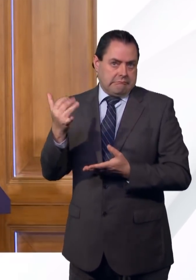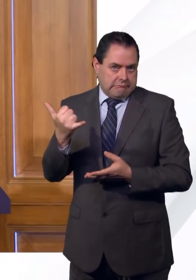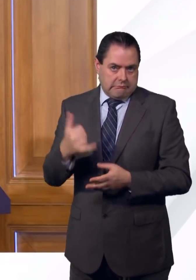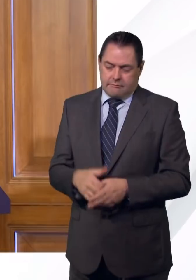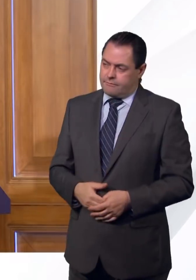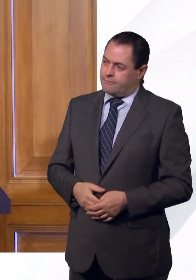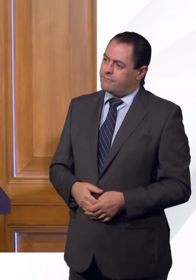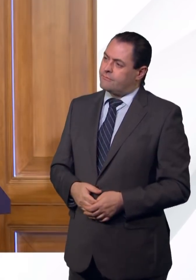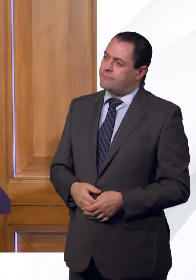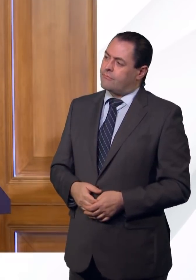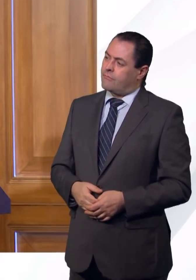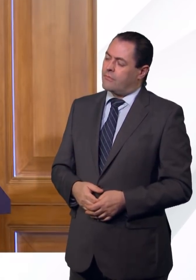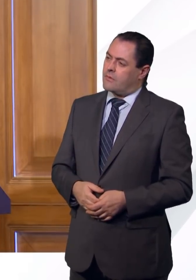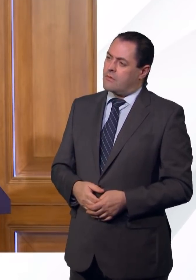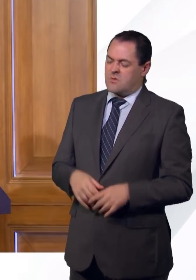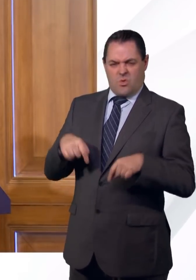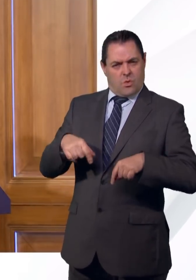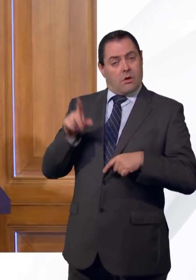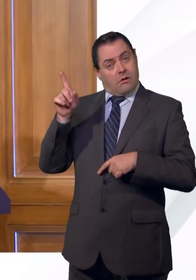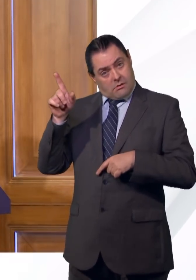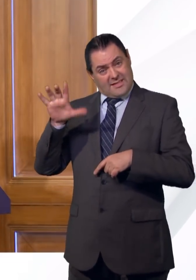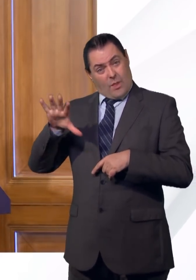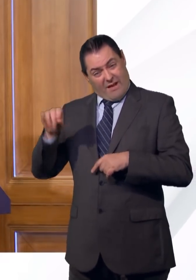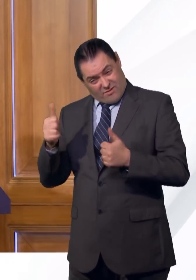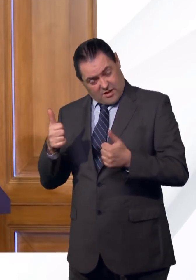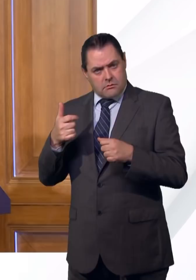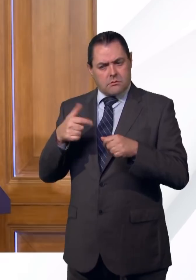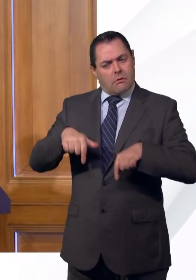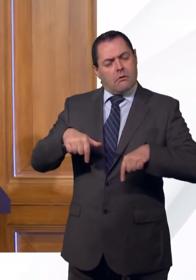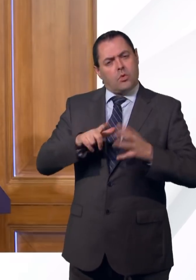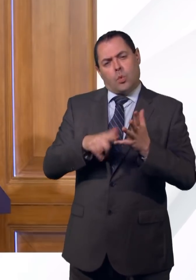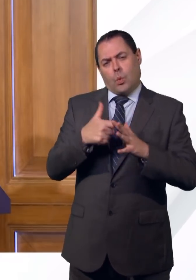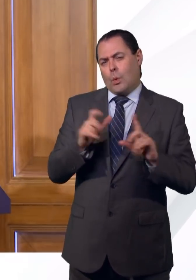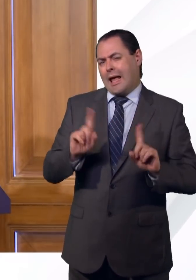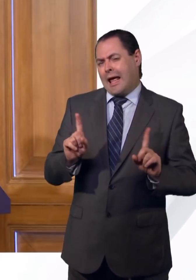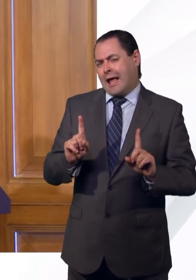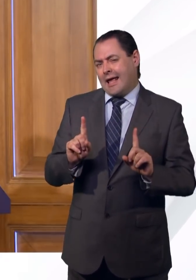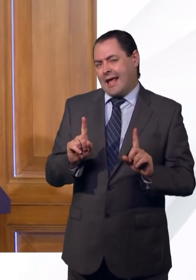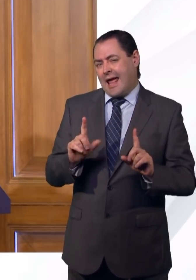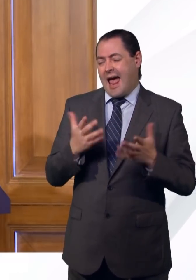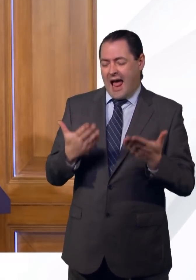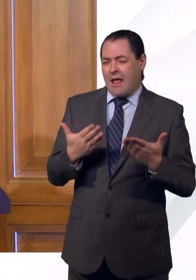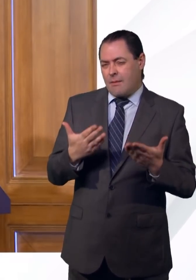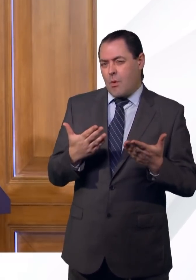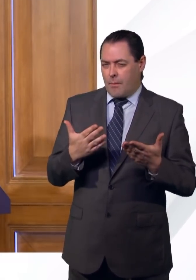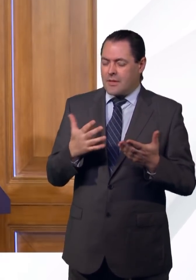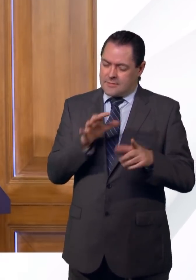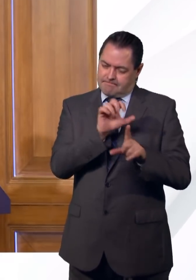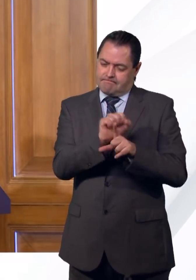please. So what's happening here in the UK? Well, I'm afraid that the data here are now